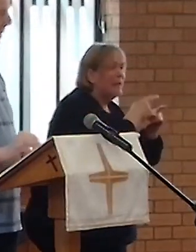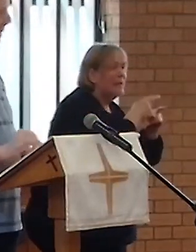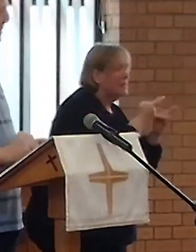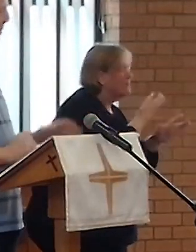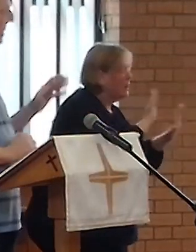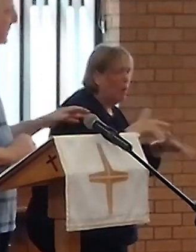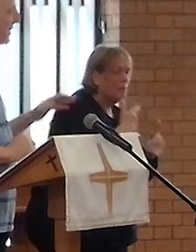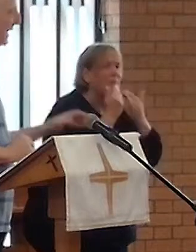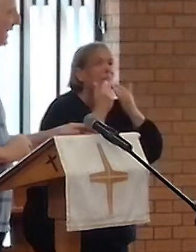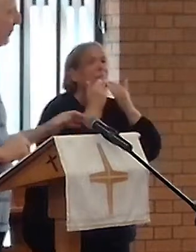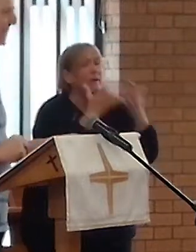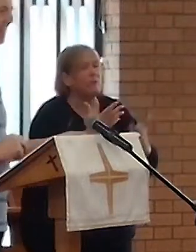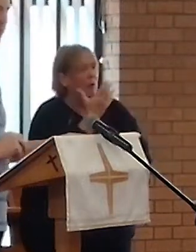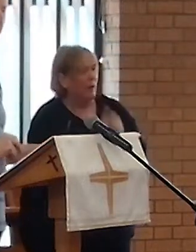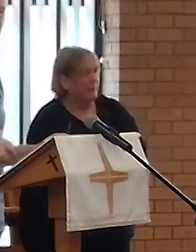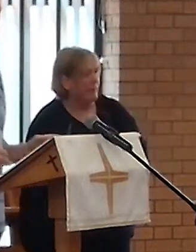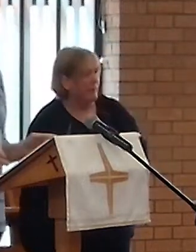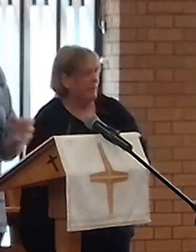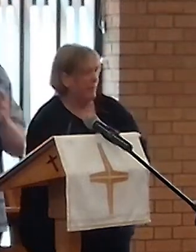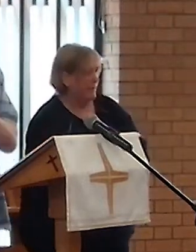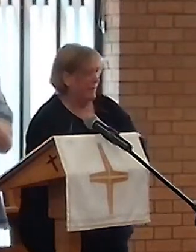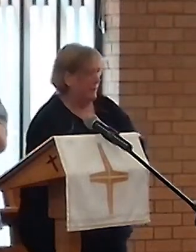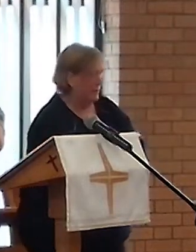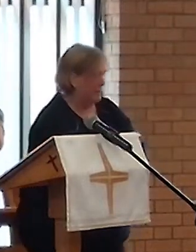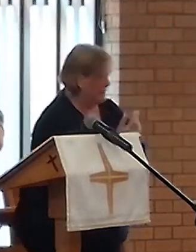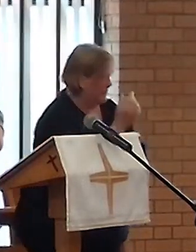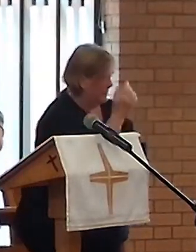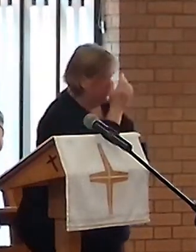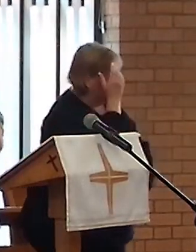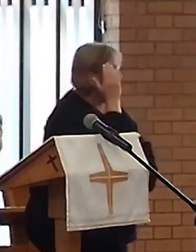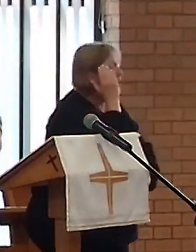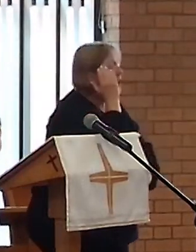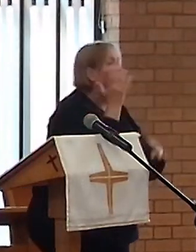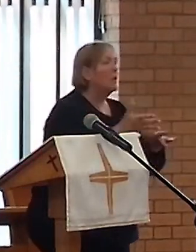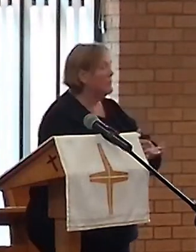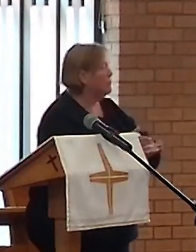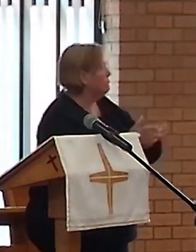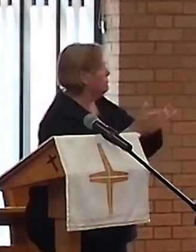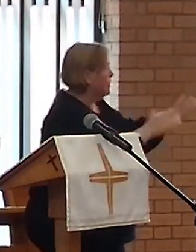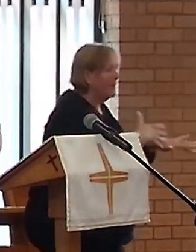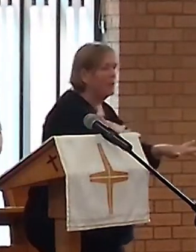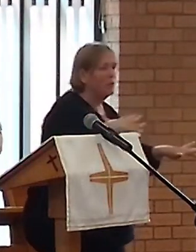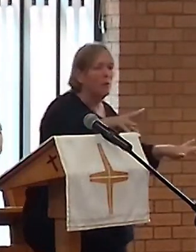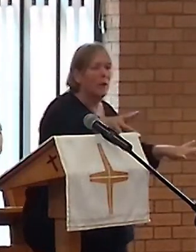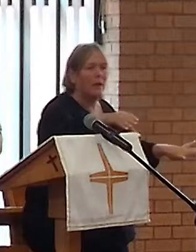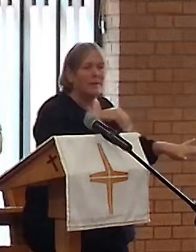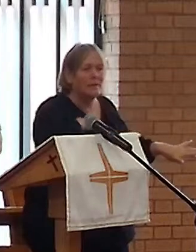It's not enough just to give something up. We have to take something up to replace it.